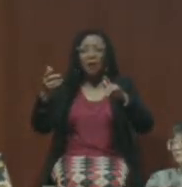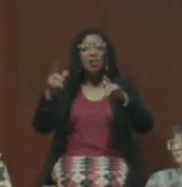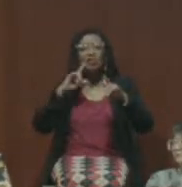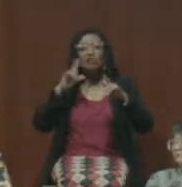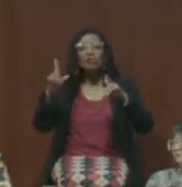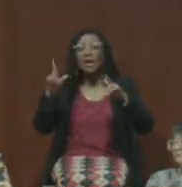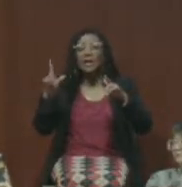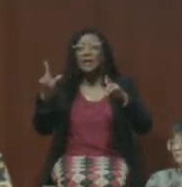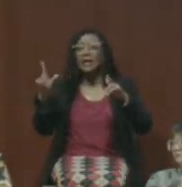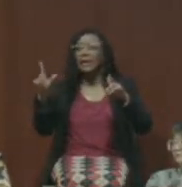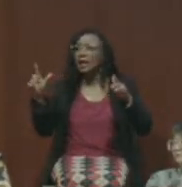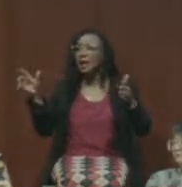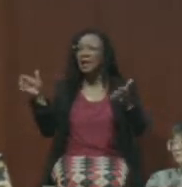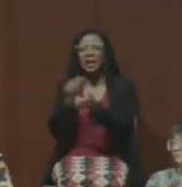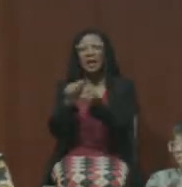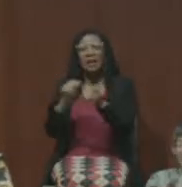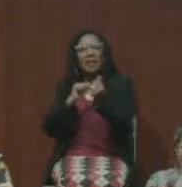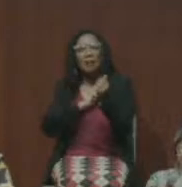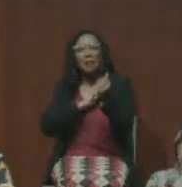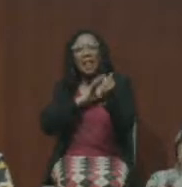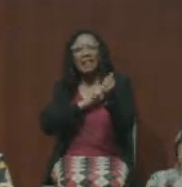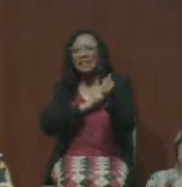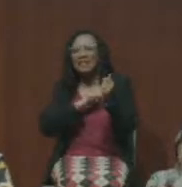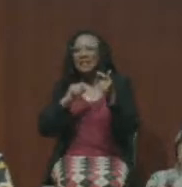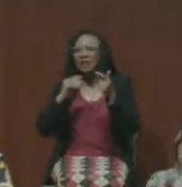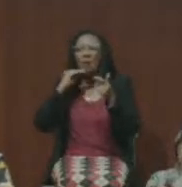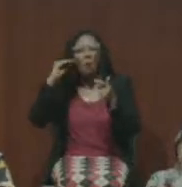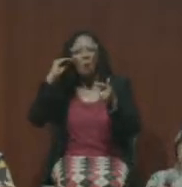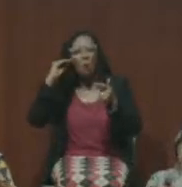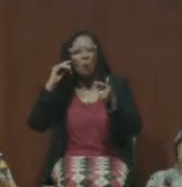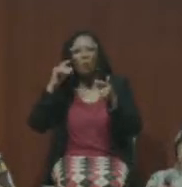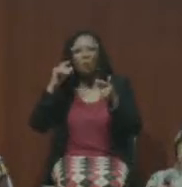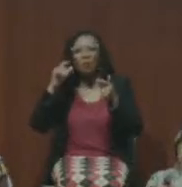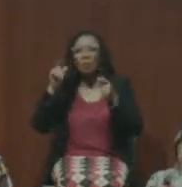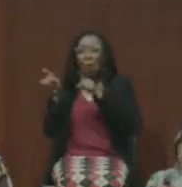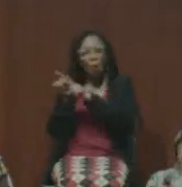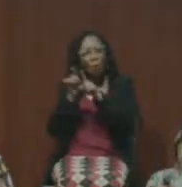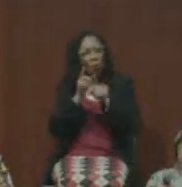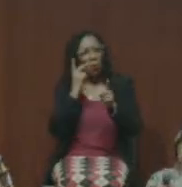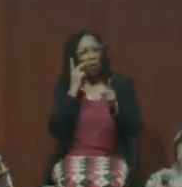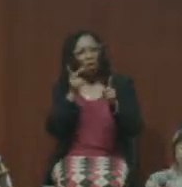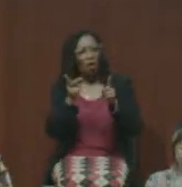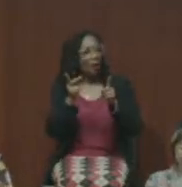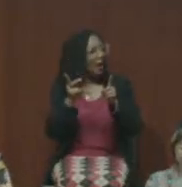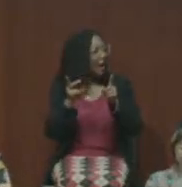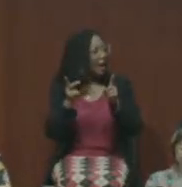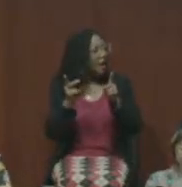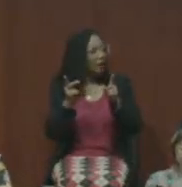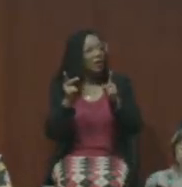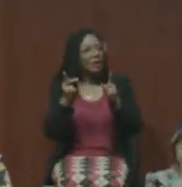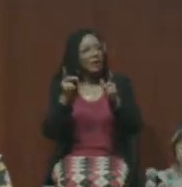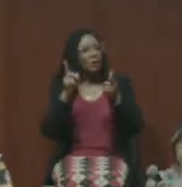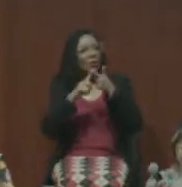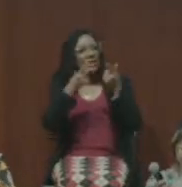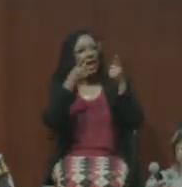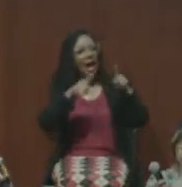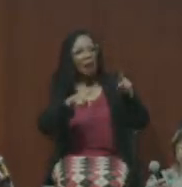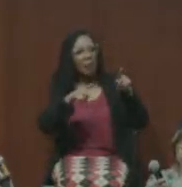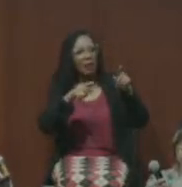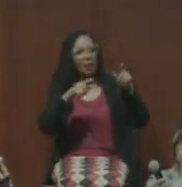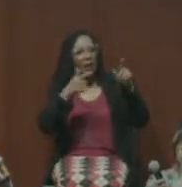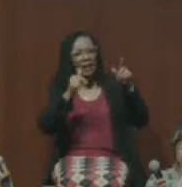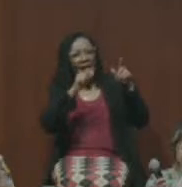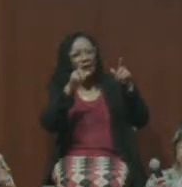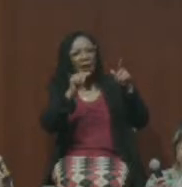the Palestinian household and the Palestinian fabric, but also as a site of defeat. Because